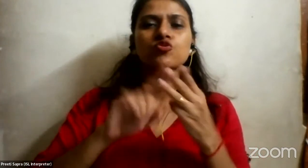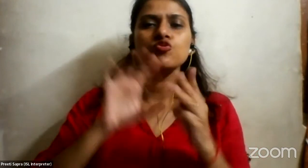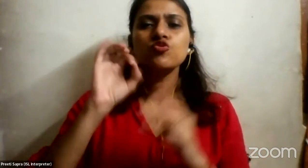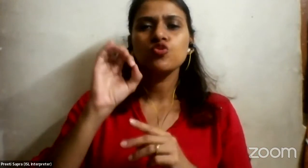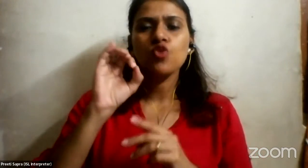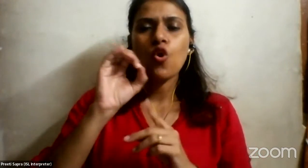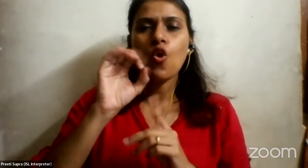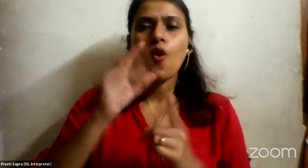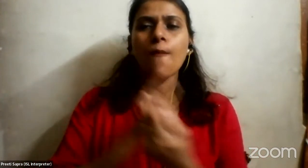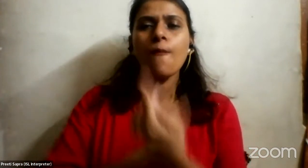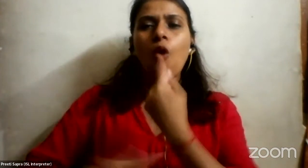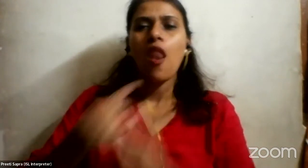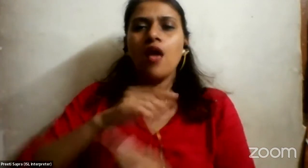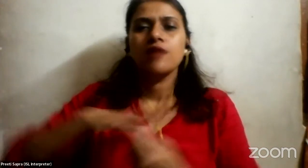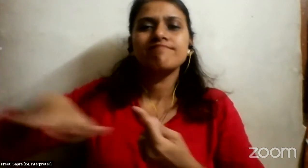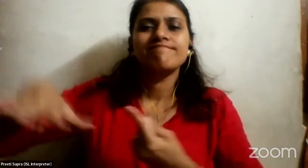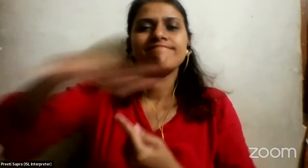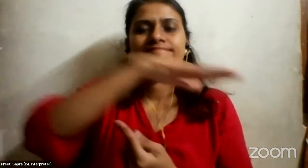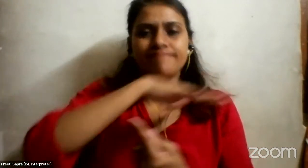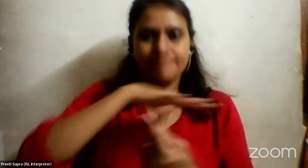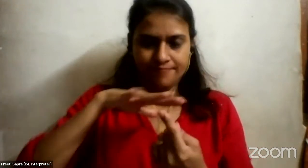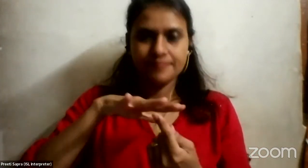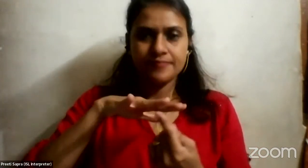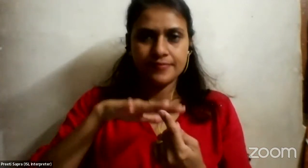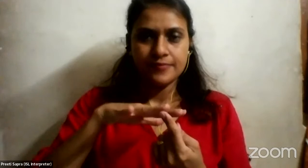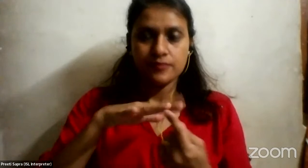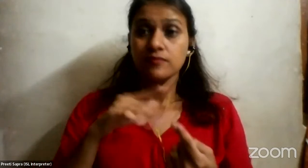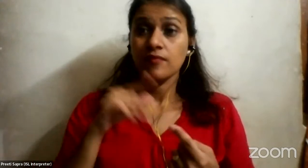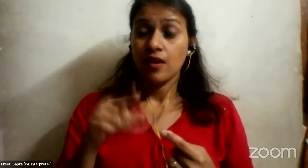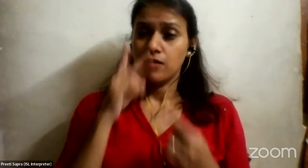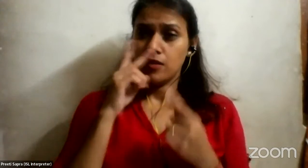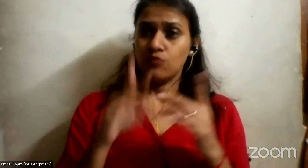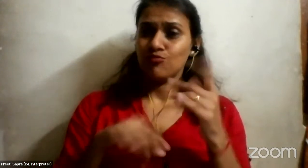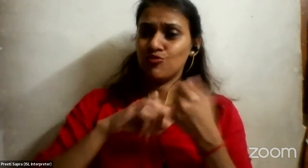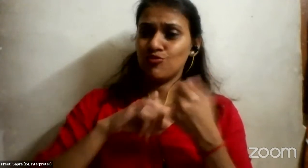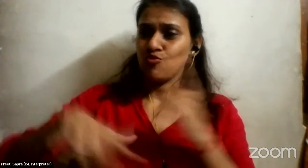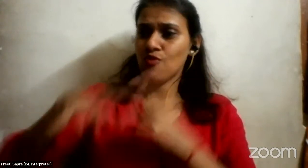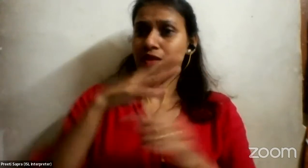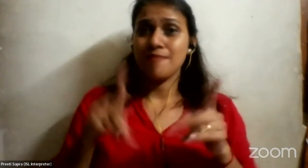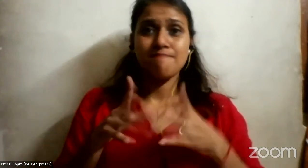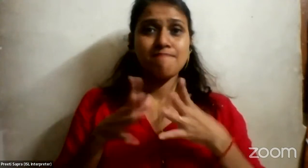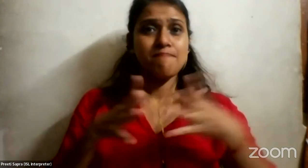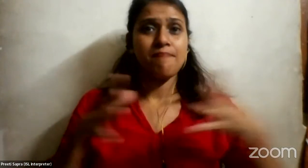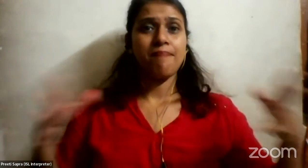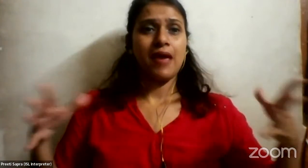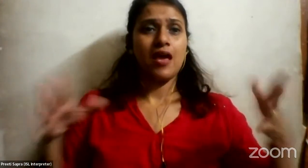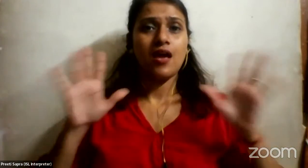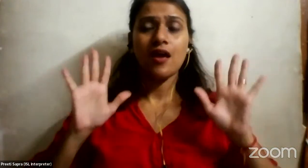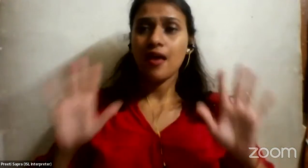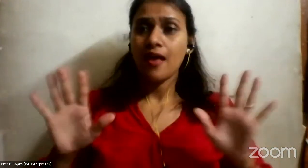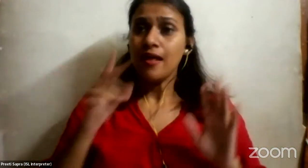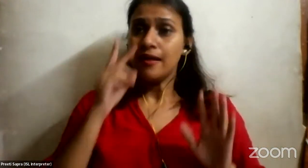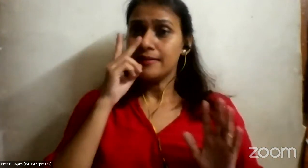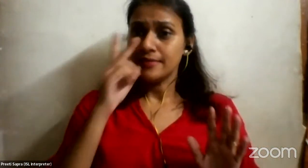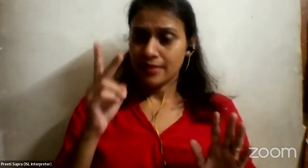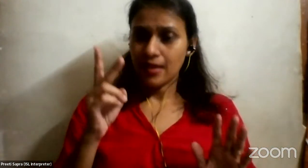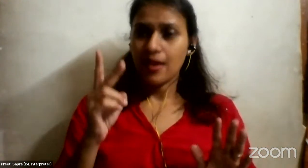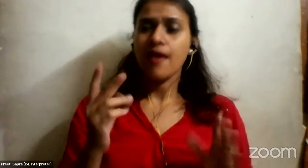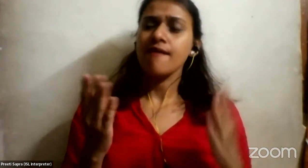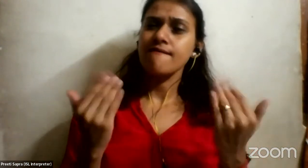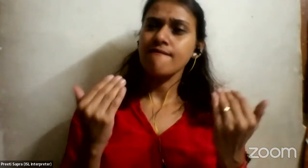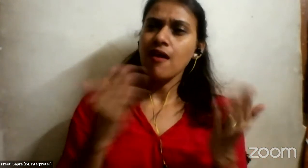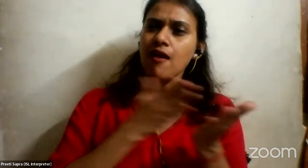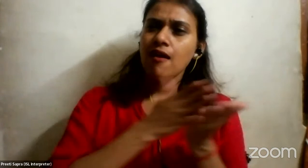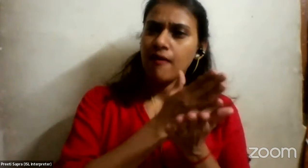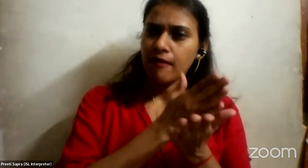considerations. And they have, in general, wider societal effects, say, whether it's through body